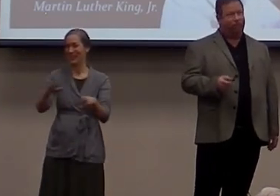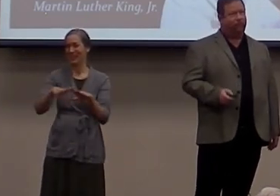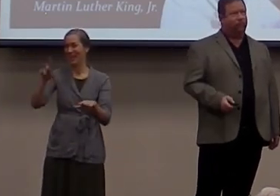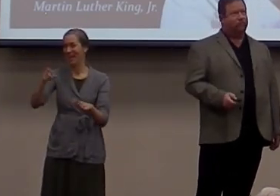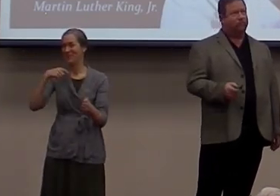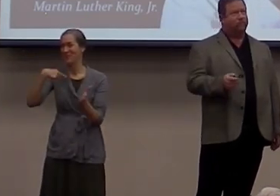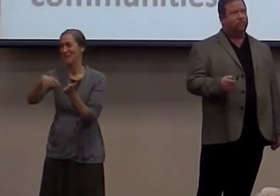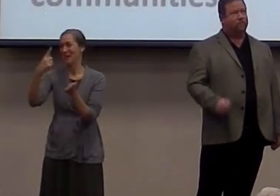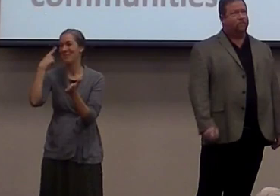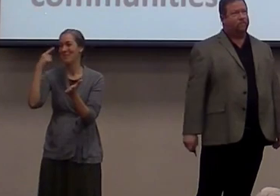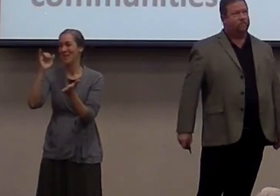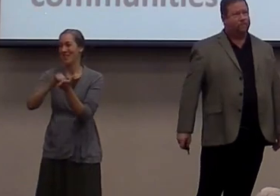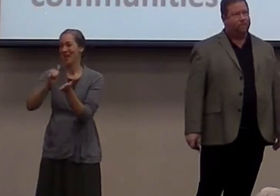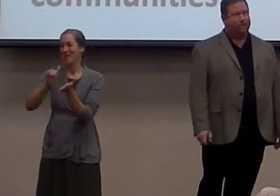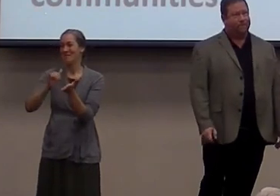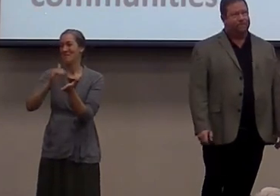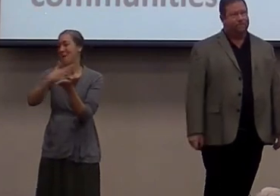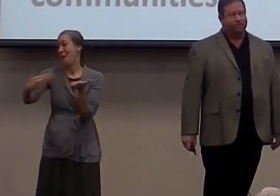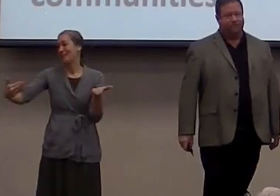all.